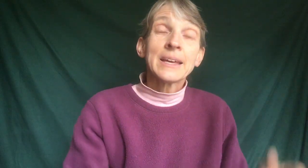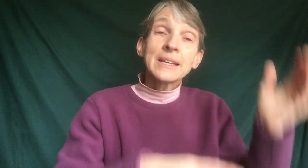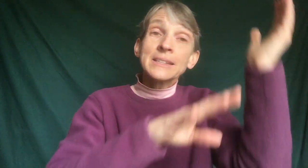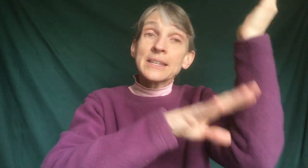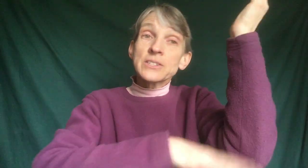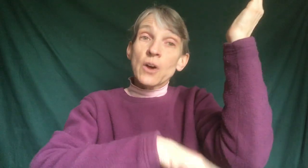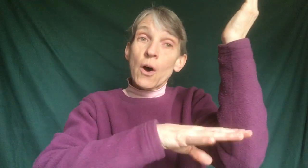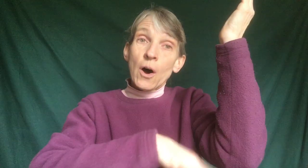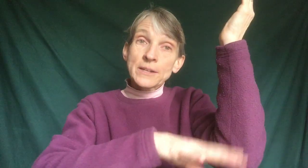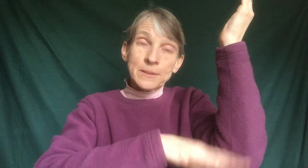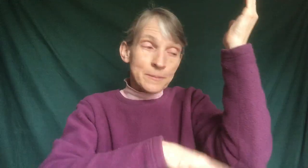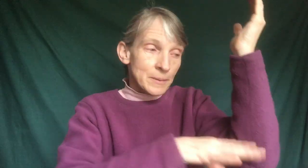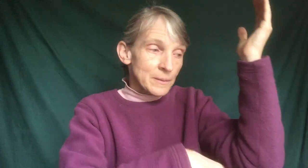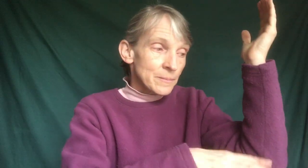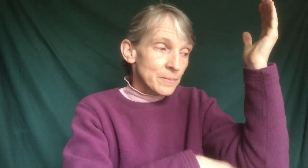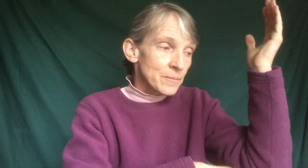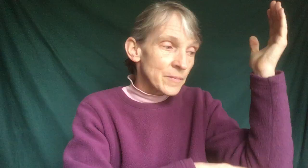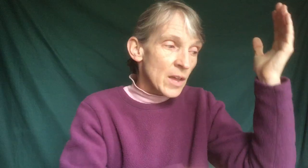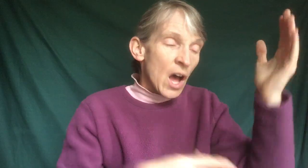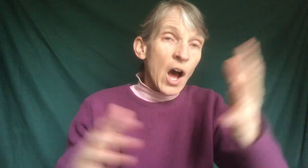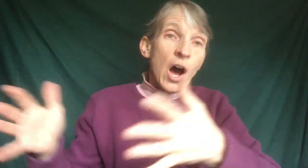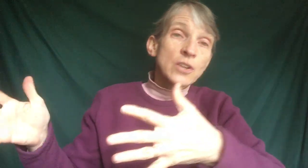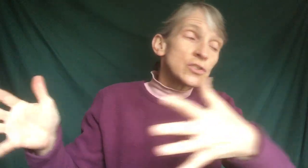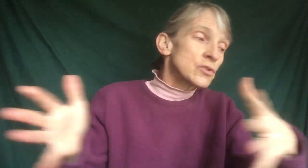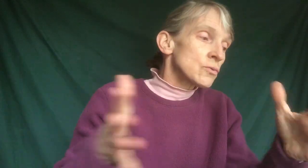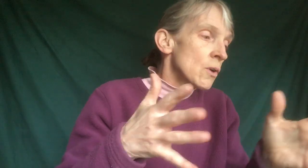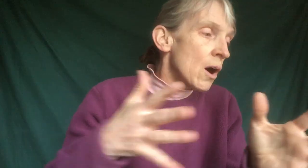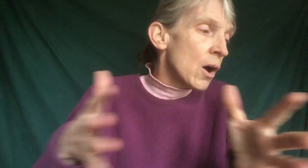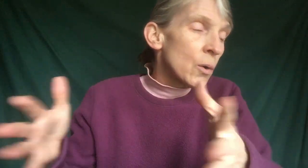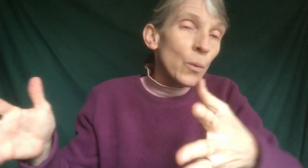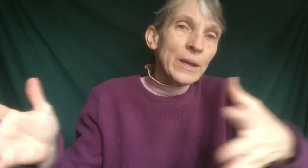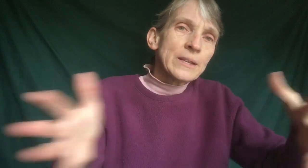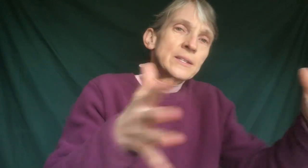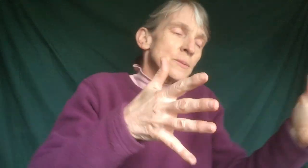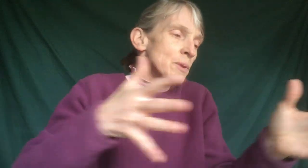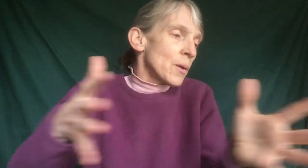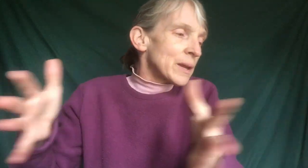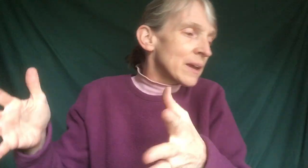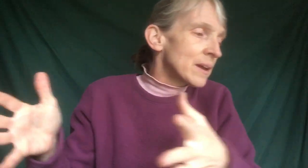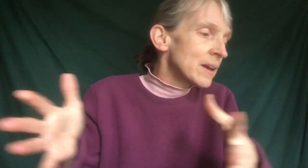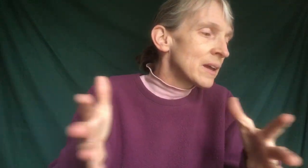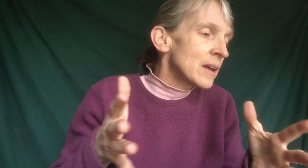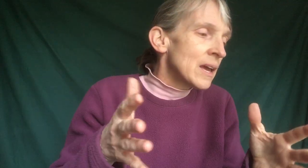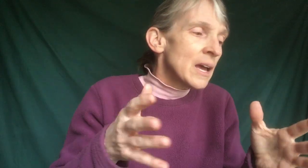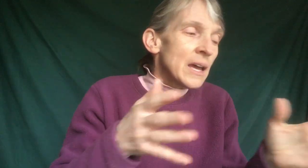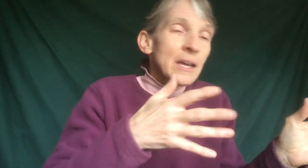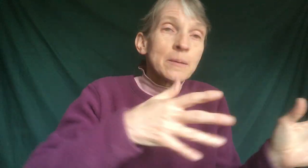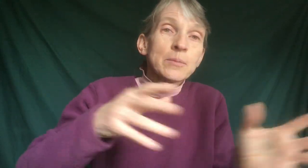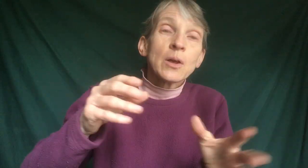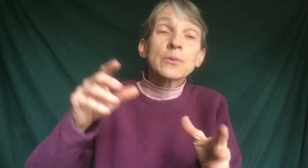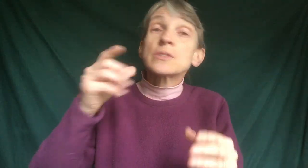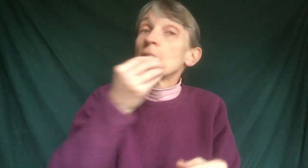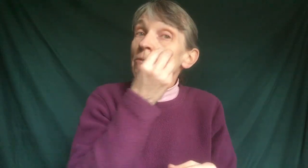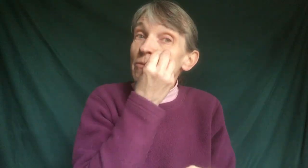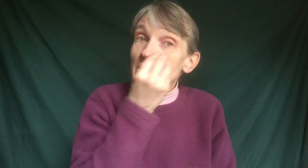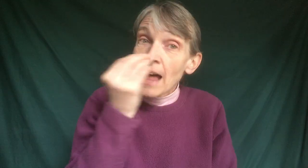It is autumn. A strong wind is blowing. It blows